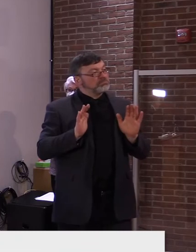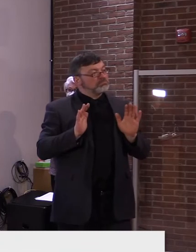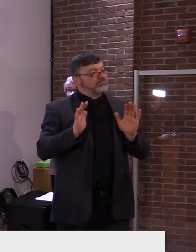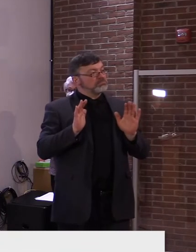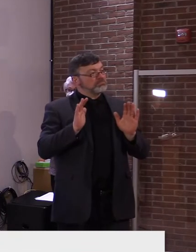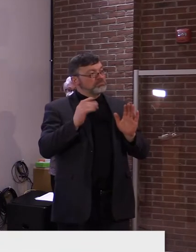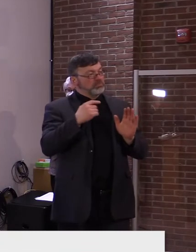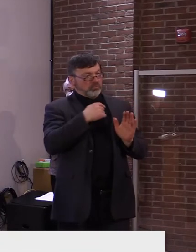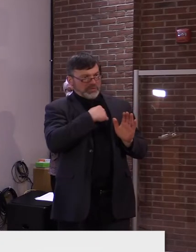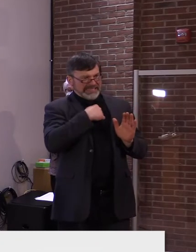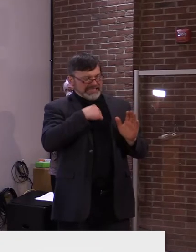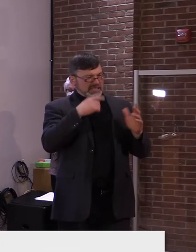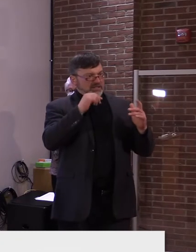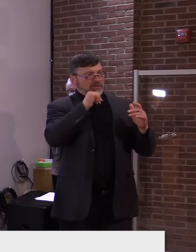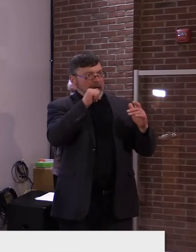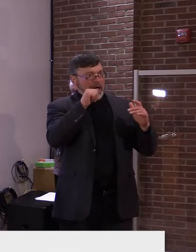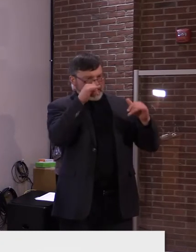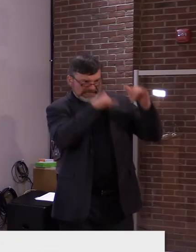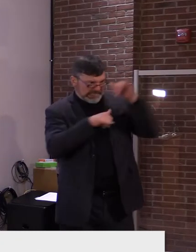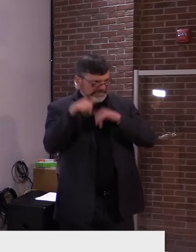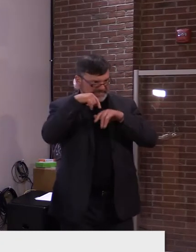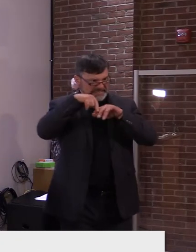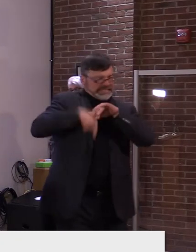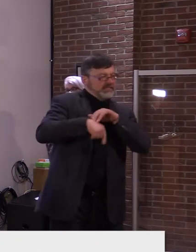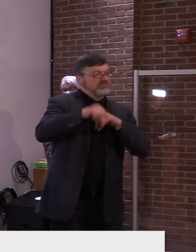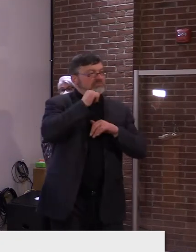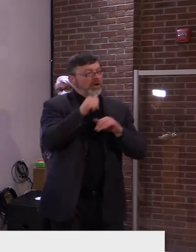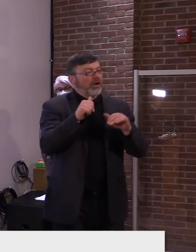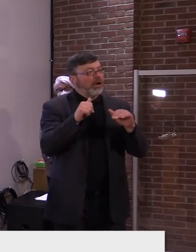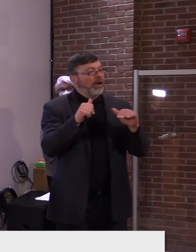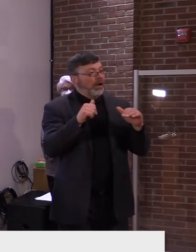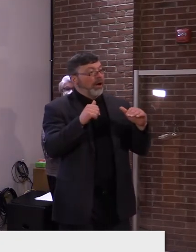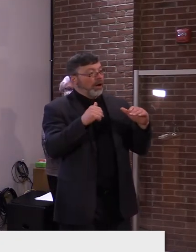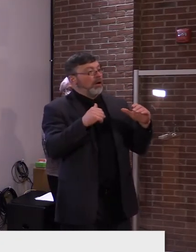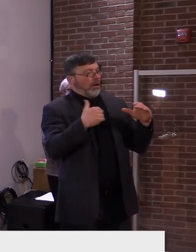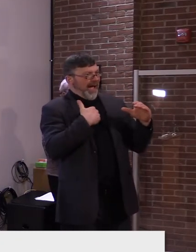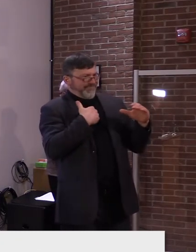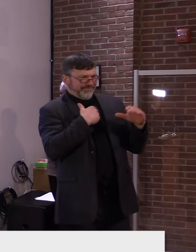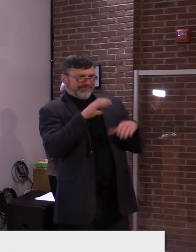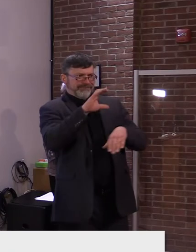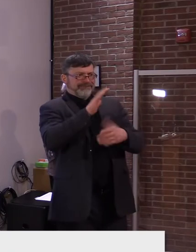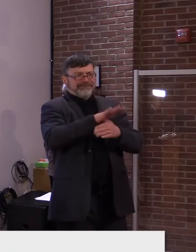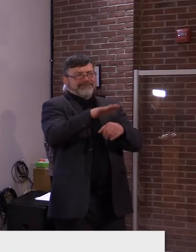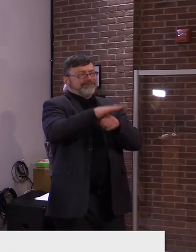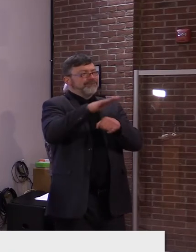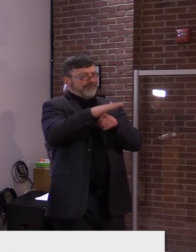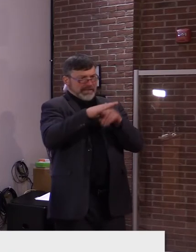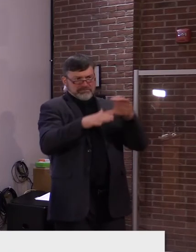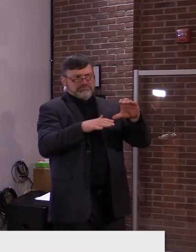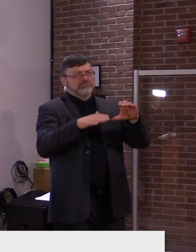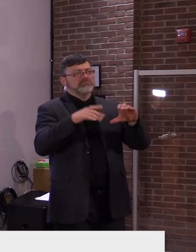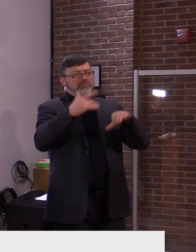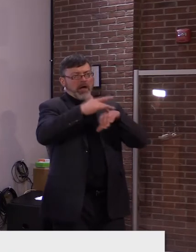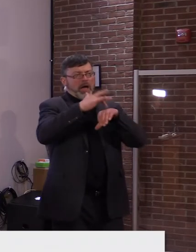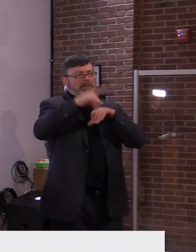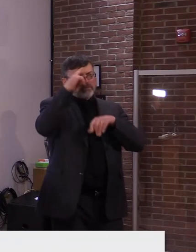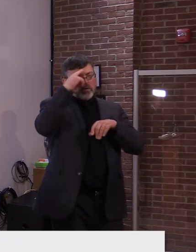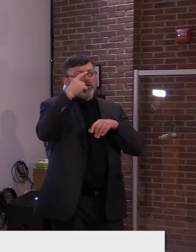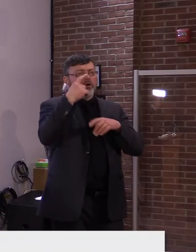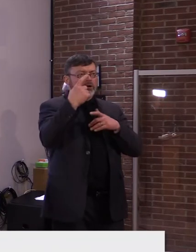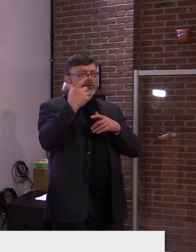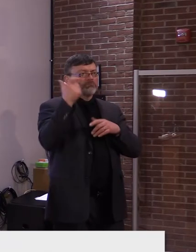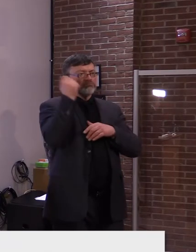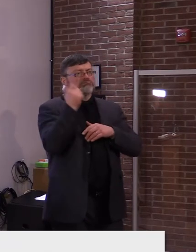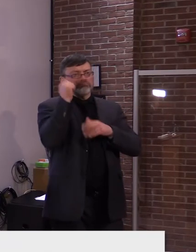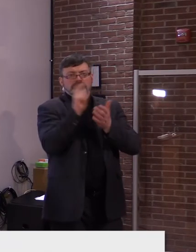that we have enough in the trust fund to get us through the following year and the seasonal approach that we've seen in the past.